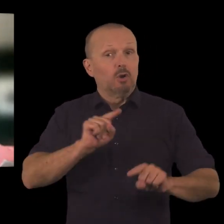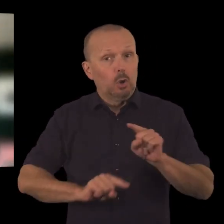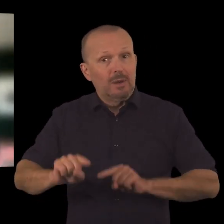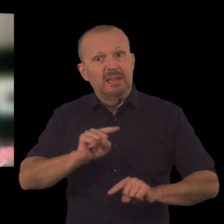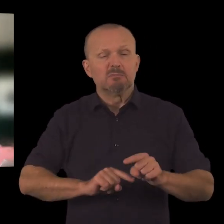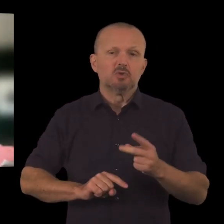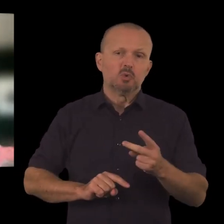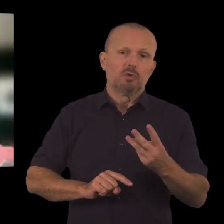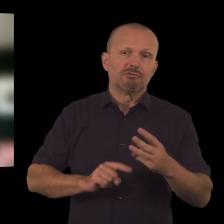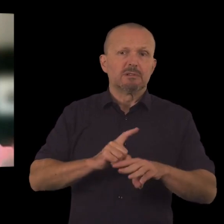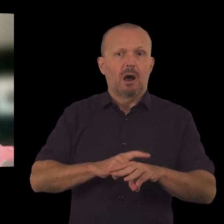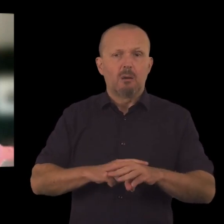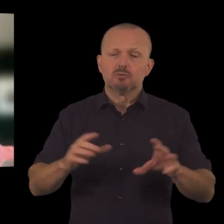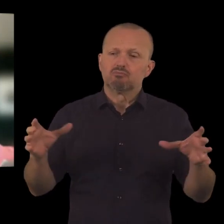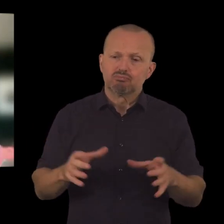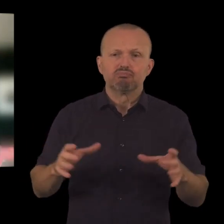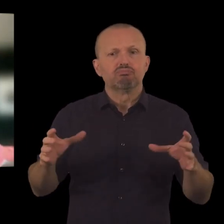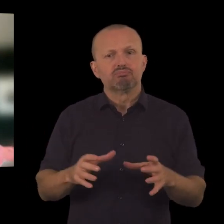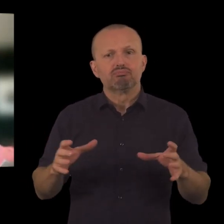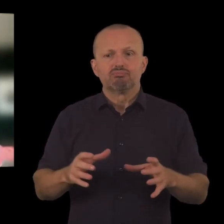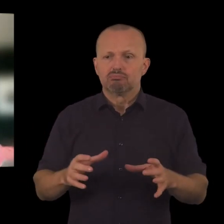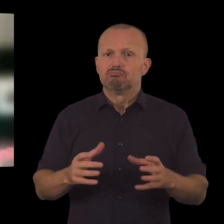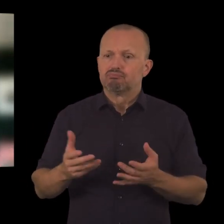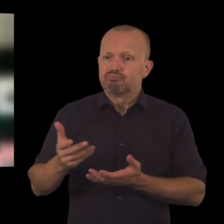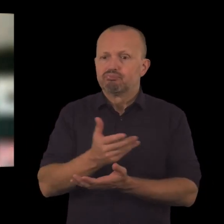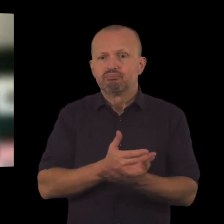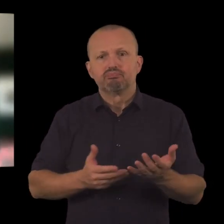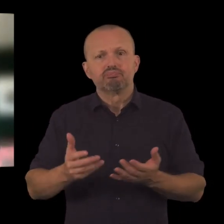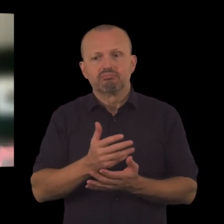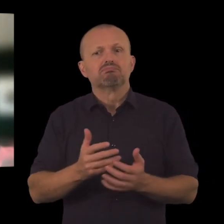all it is about rather than actually performing.